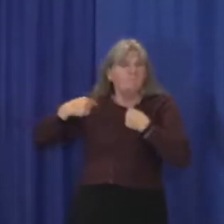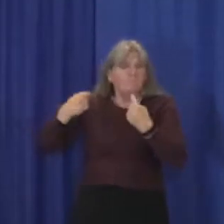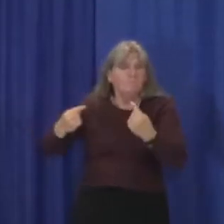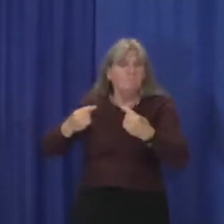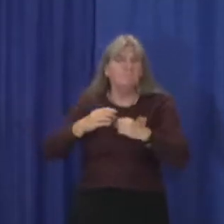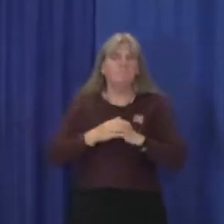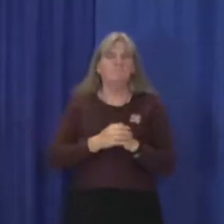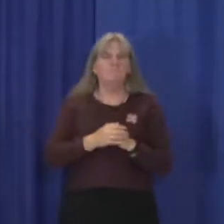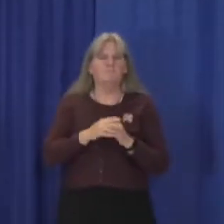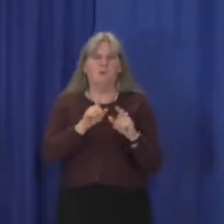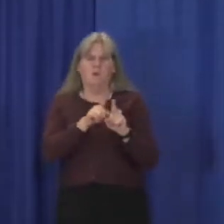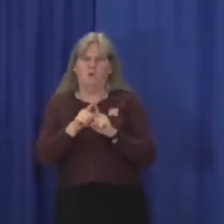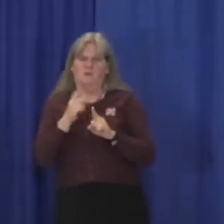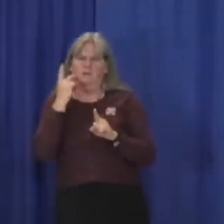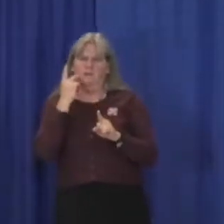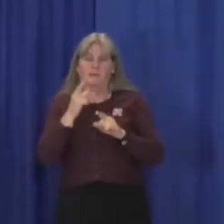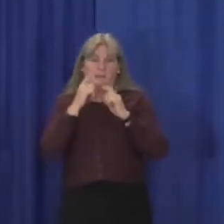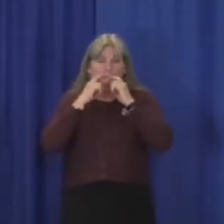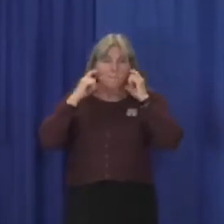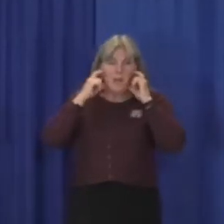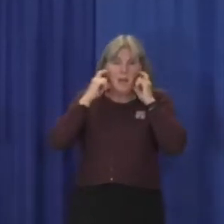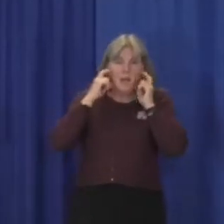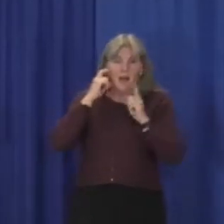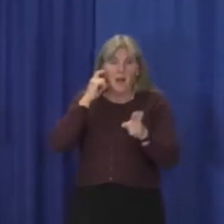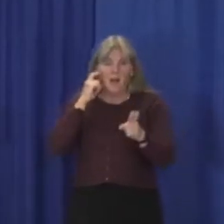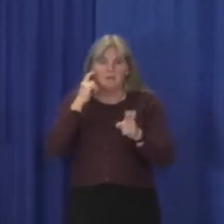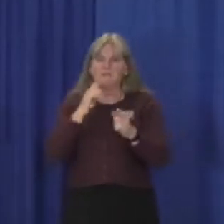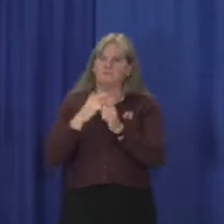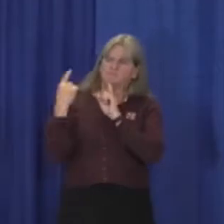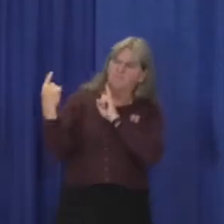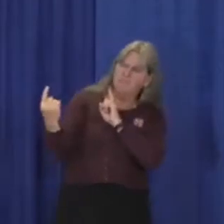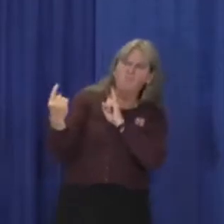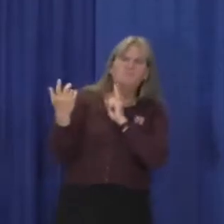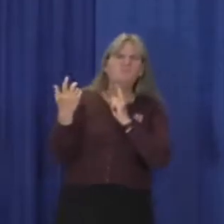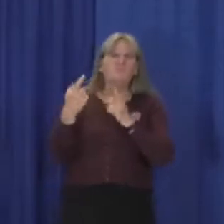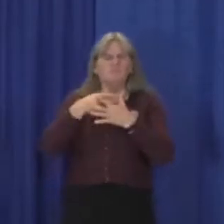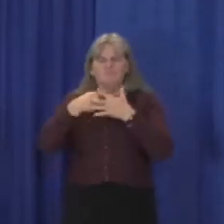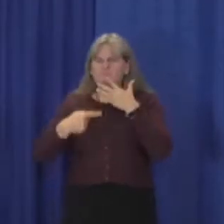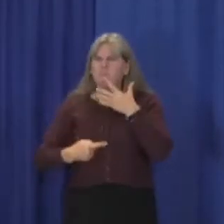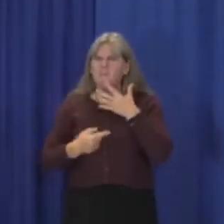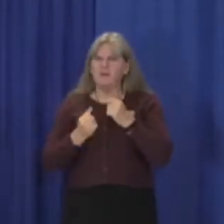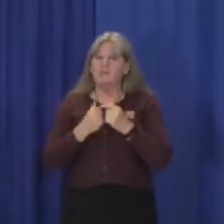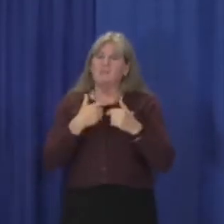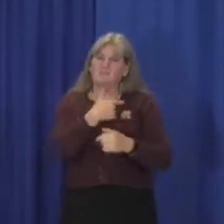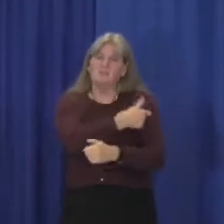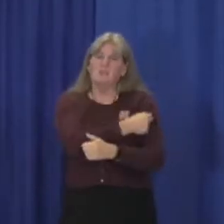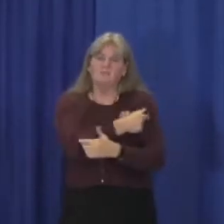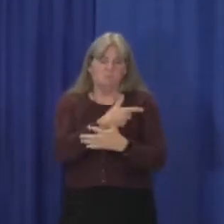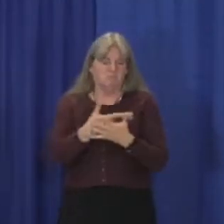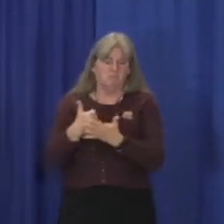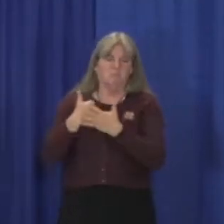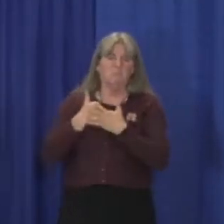have seen the effectiveness of masking up, of physically distancing, and also of getting vaccinated.